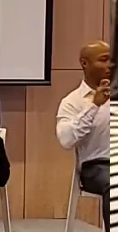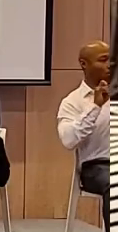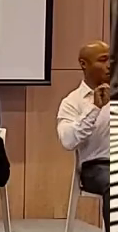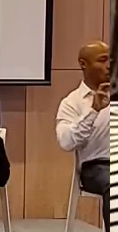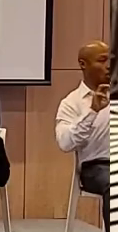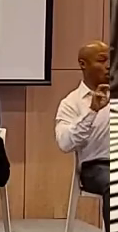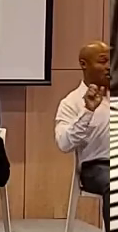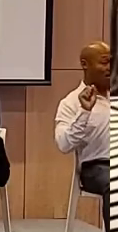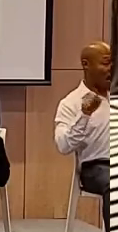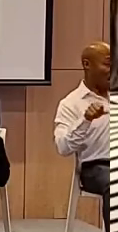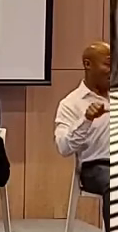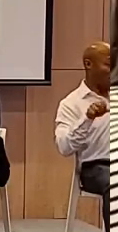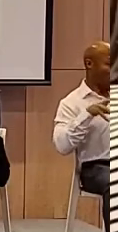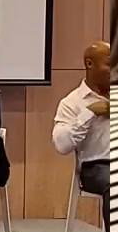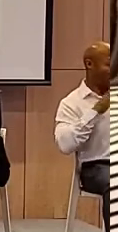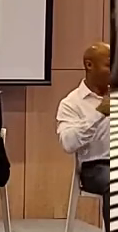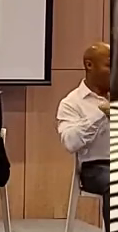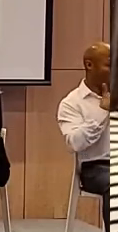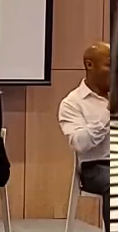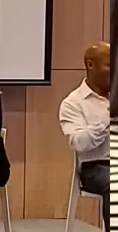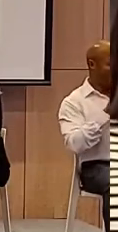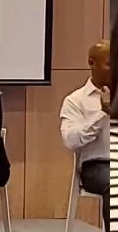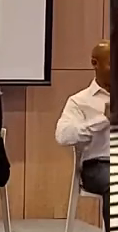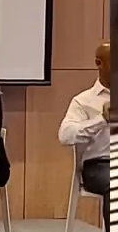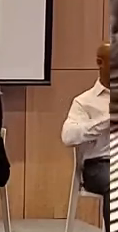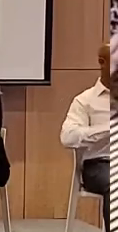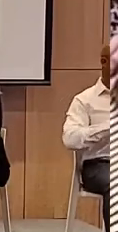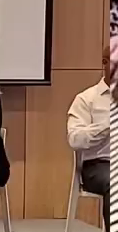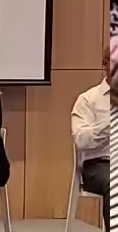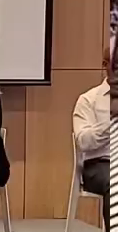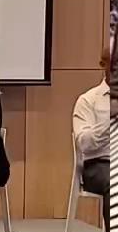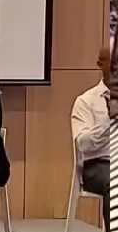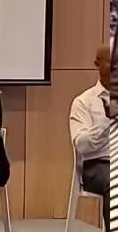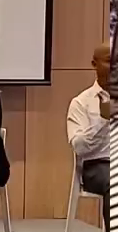it's like a gray area when it comes over to emotion. Yeah.